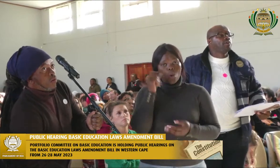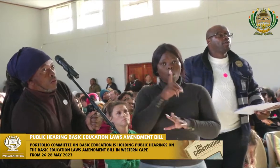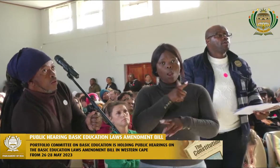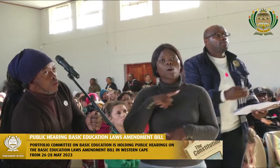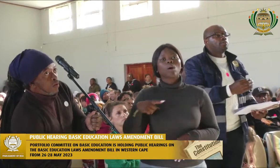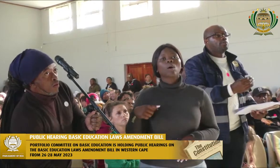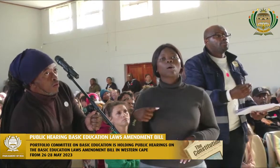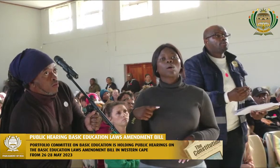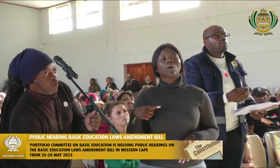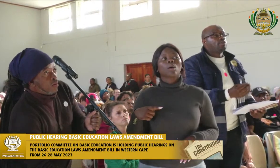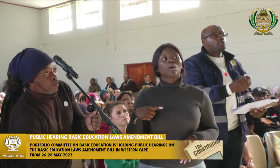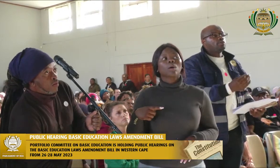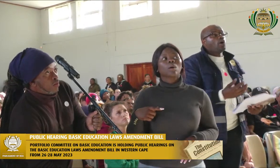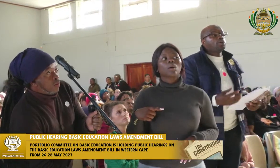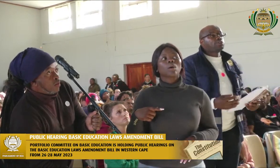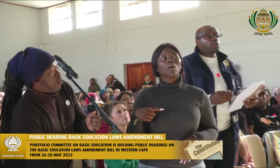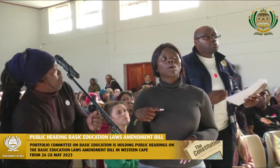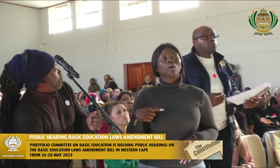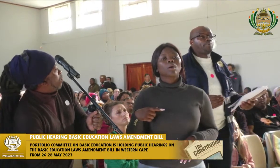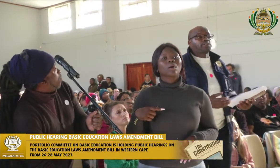Who put it? Me?